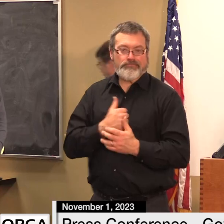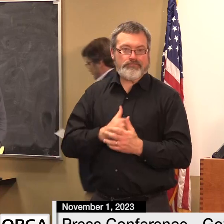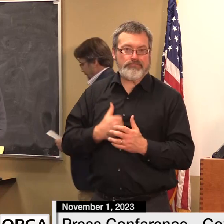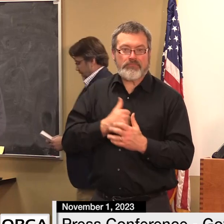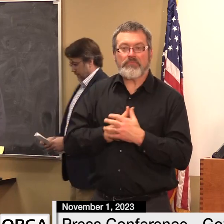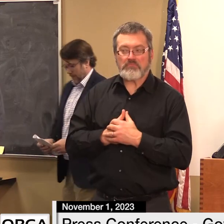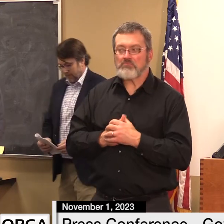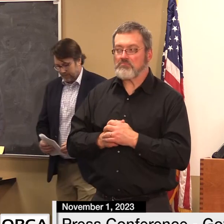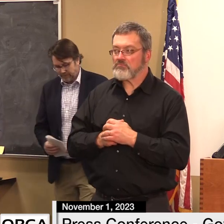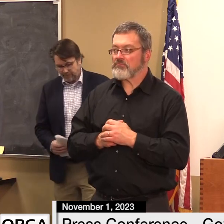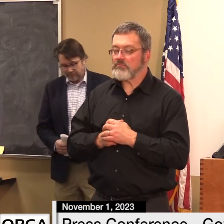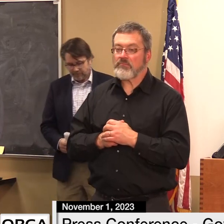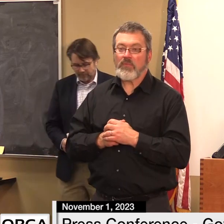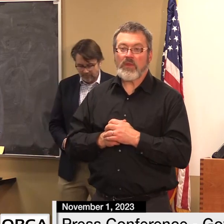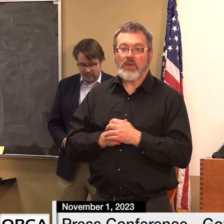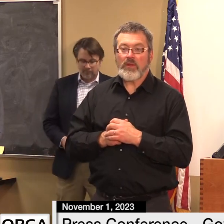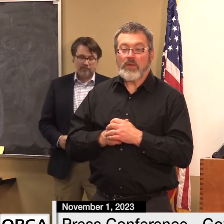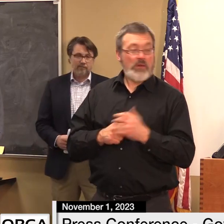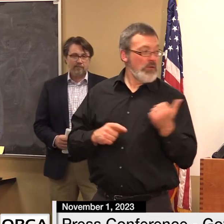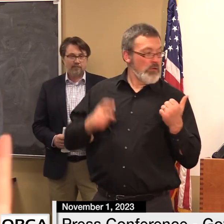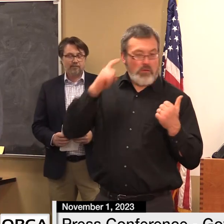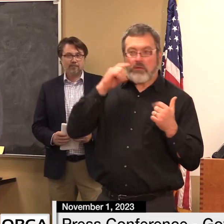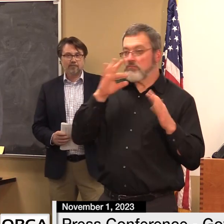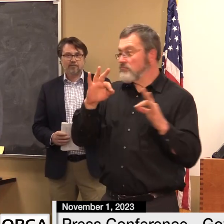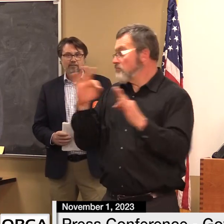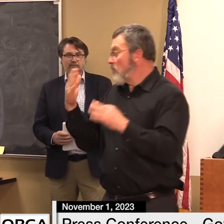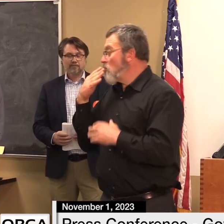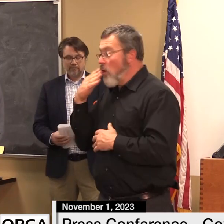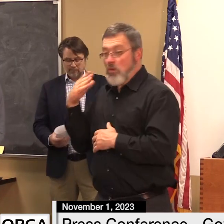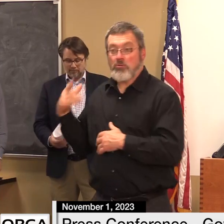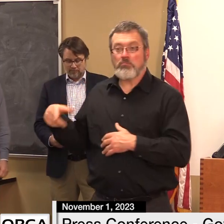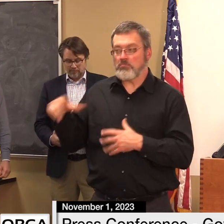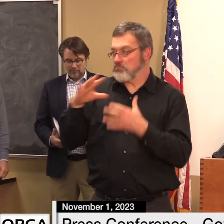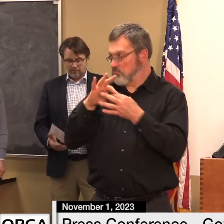Thank you, Commissioner Winters. We'll now open it up to questions.